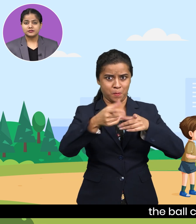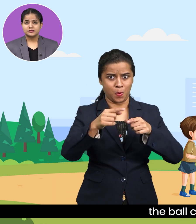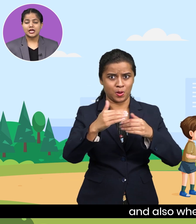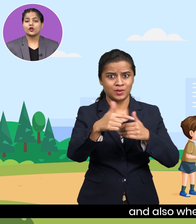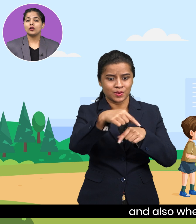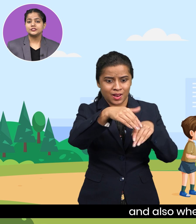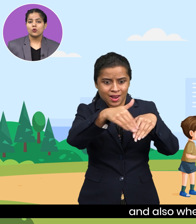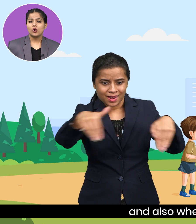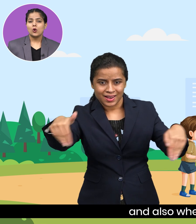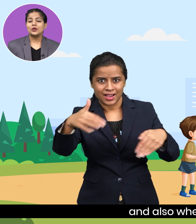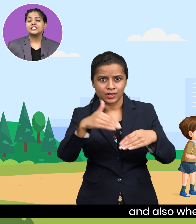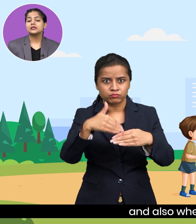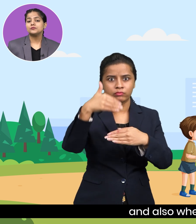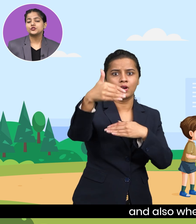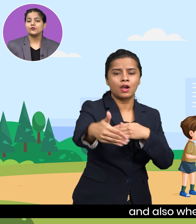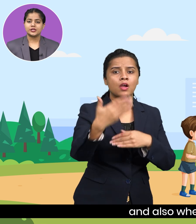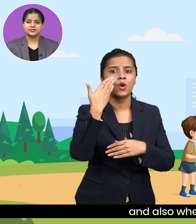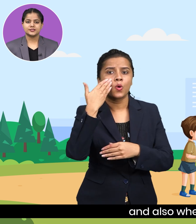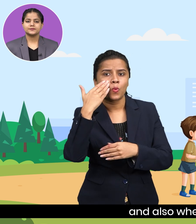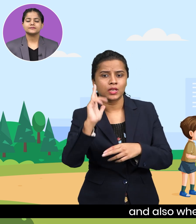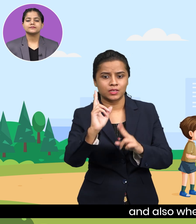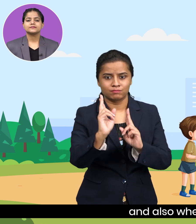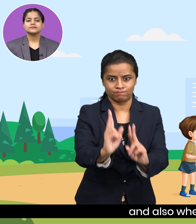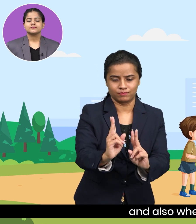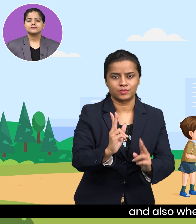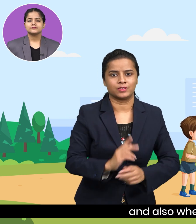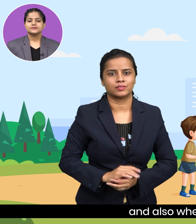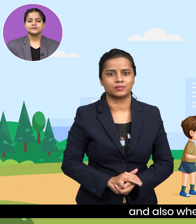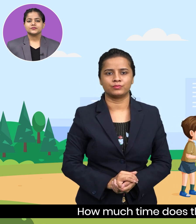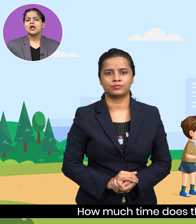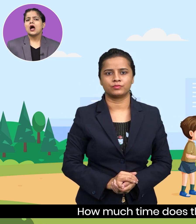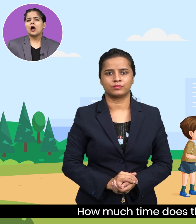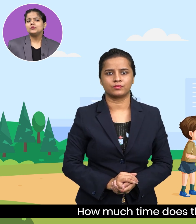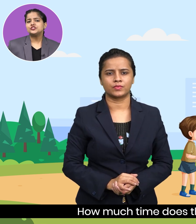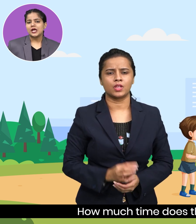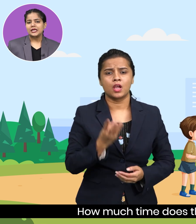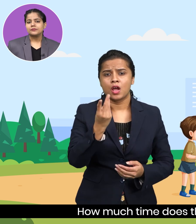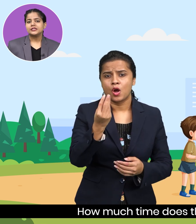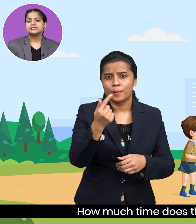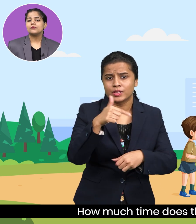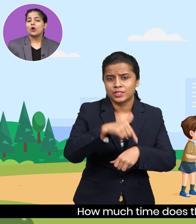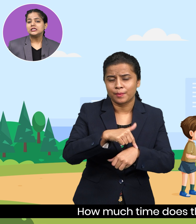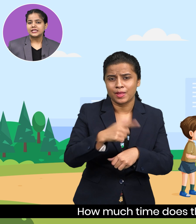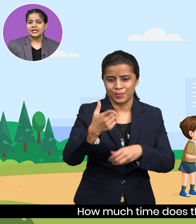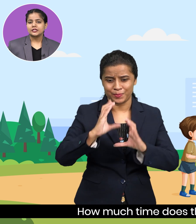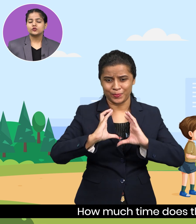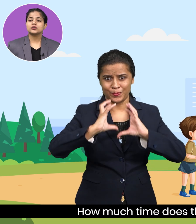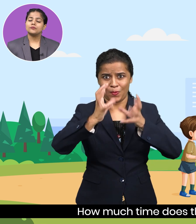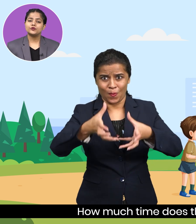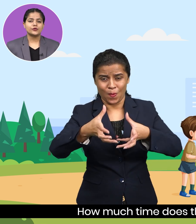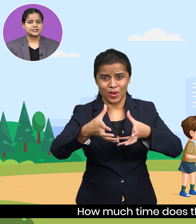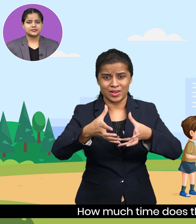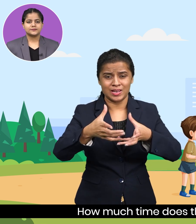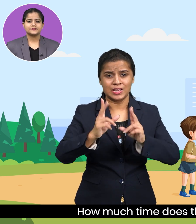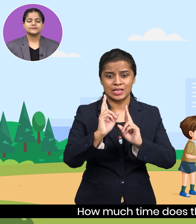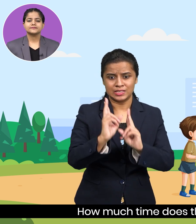line and also when it comes to rest. How much time does the ball take to come